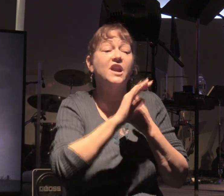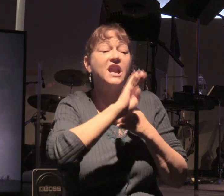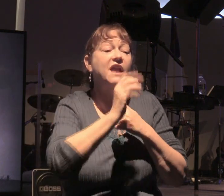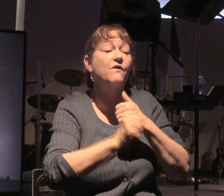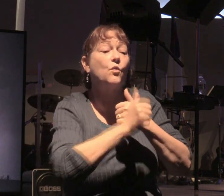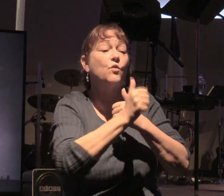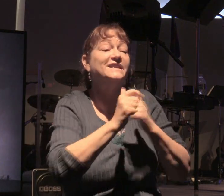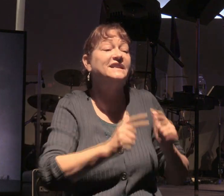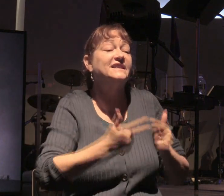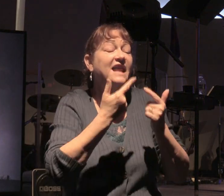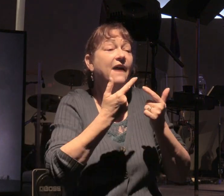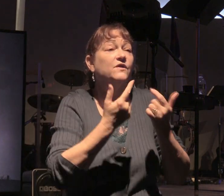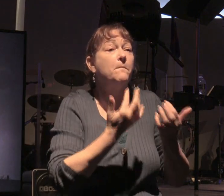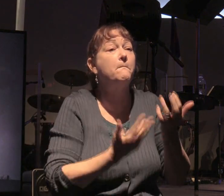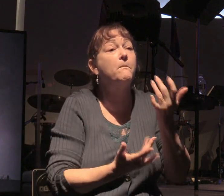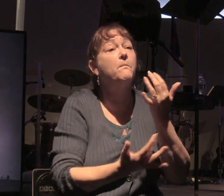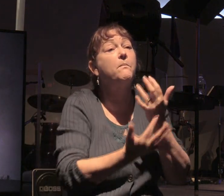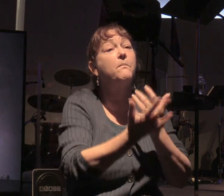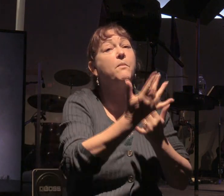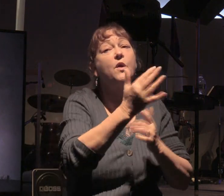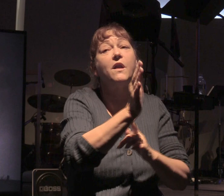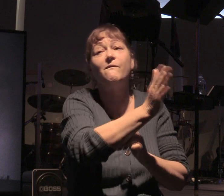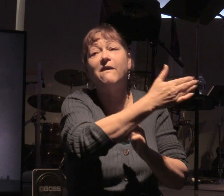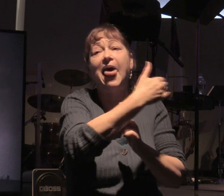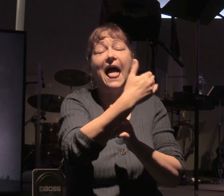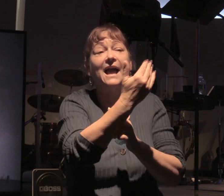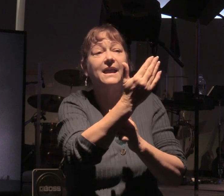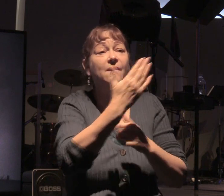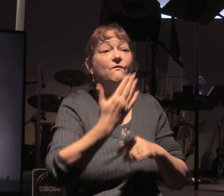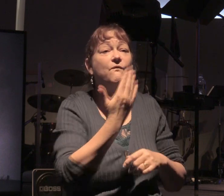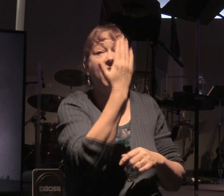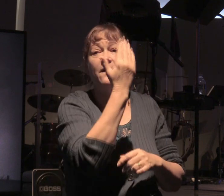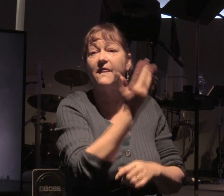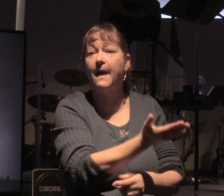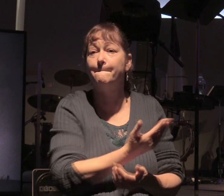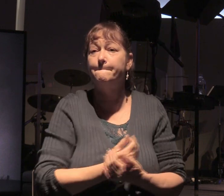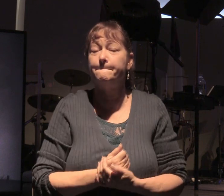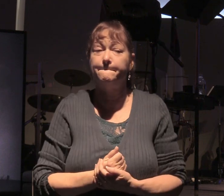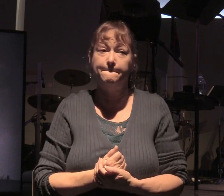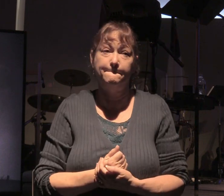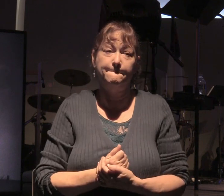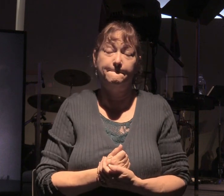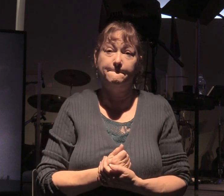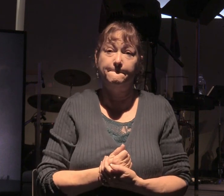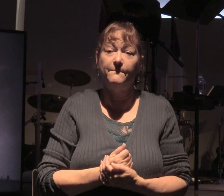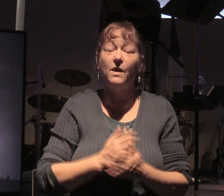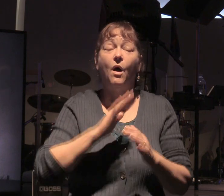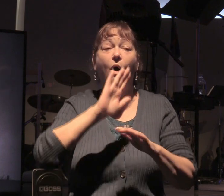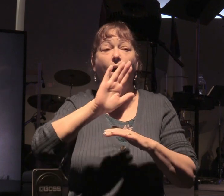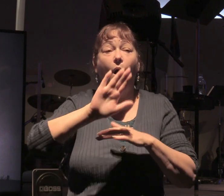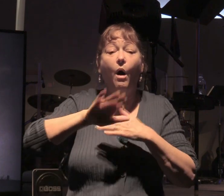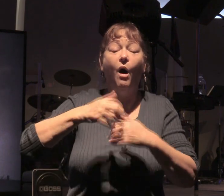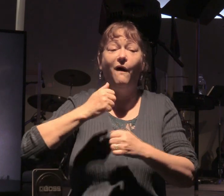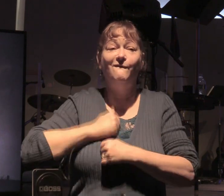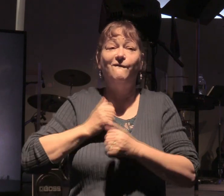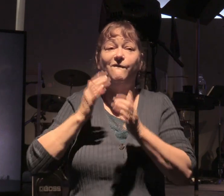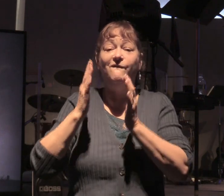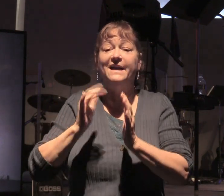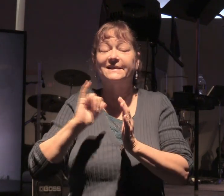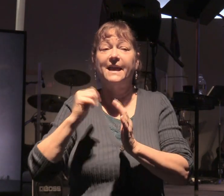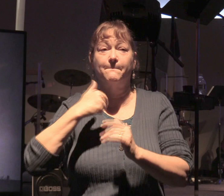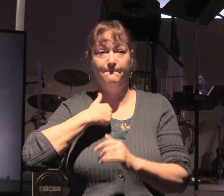for this nation to burn Old Glory in the street in front of him. Old vets, like